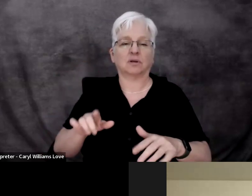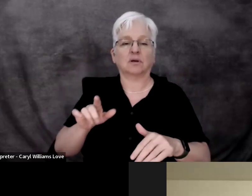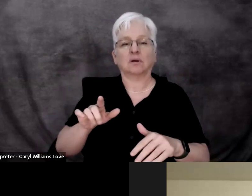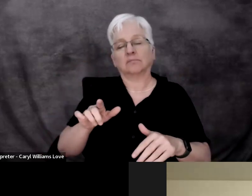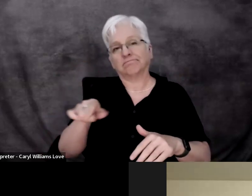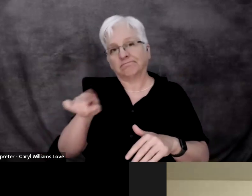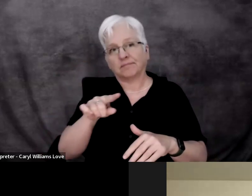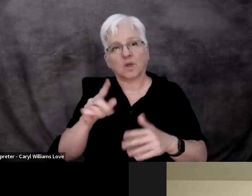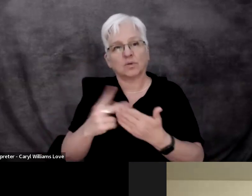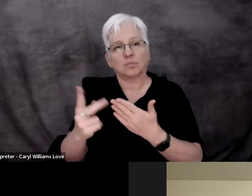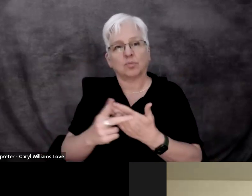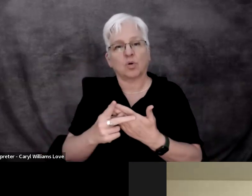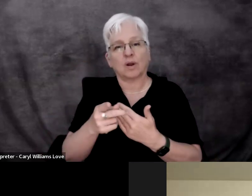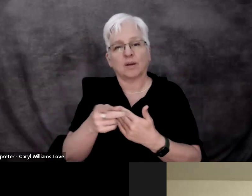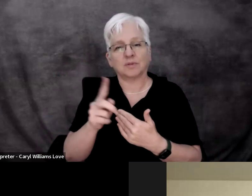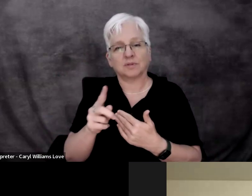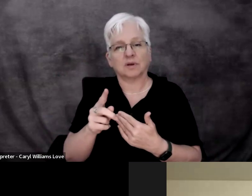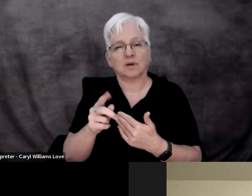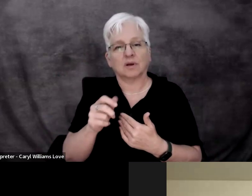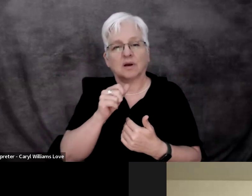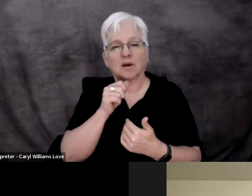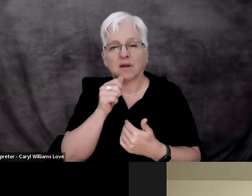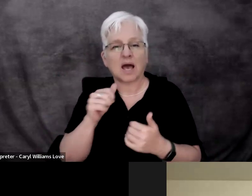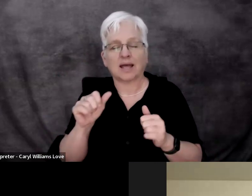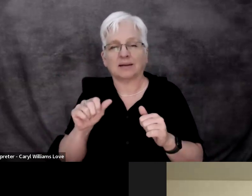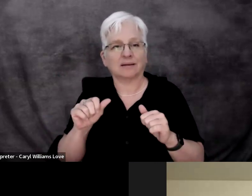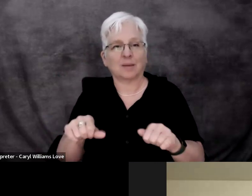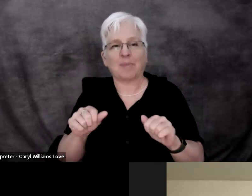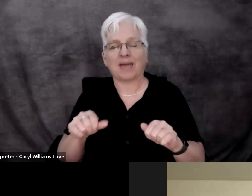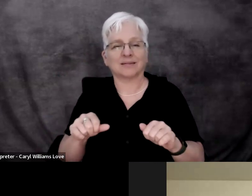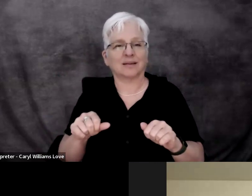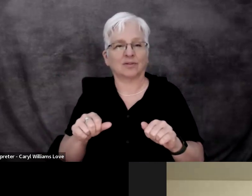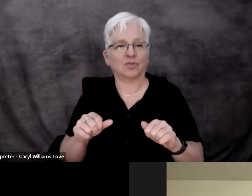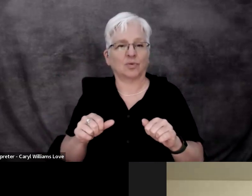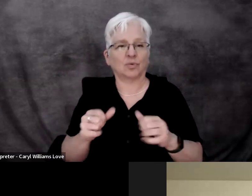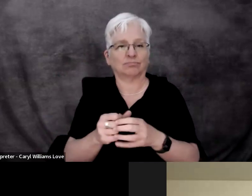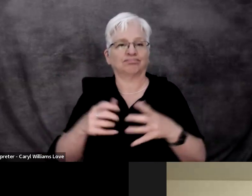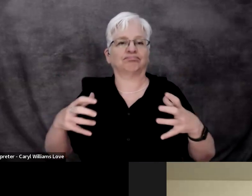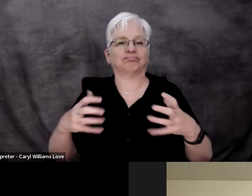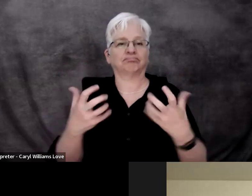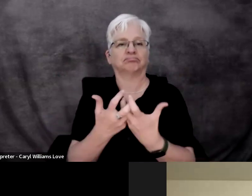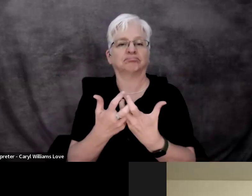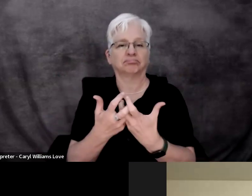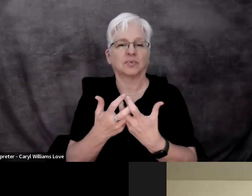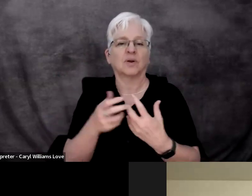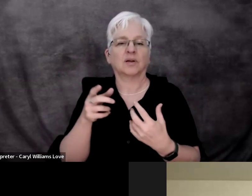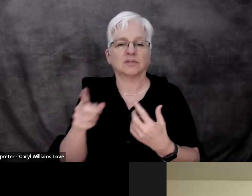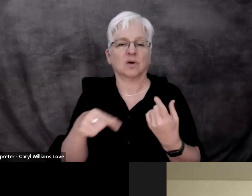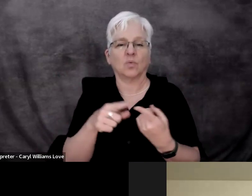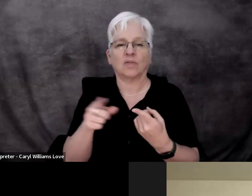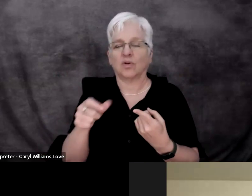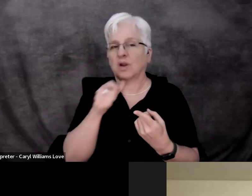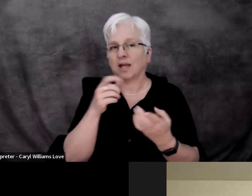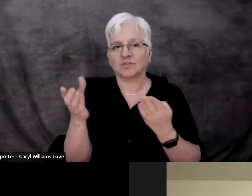at capacity. They're serving 40 to 50 families a year, when they could be serving double or triple that with